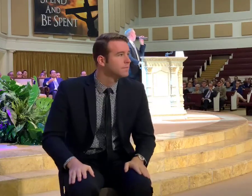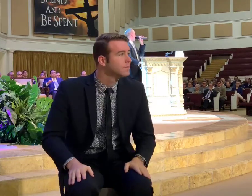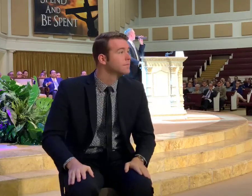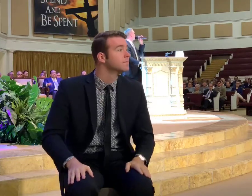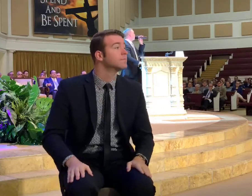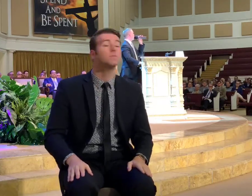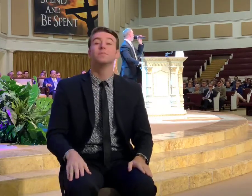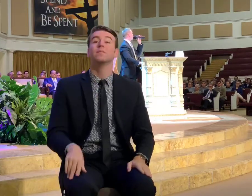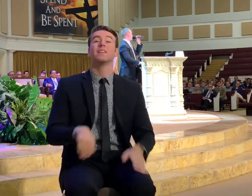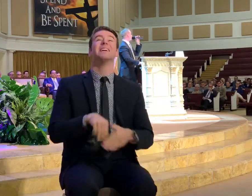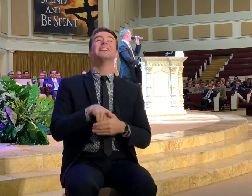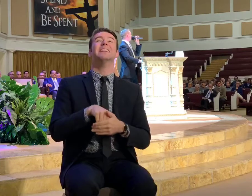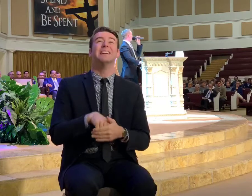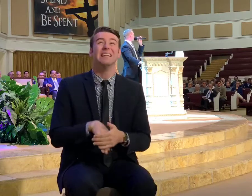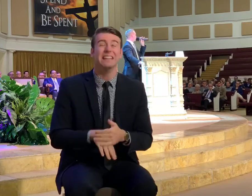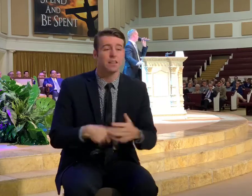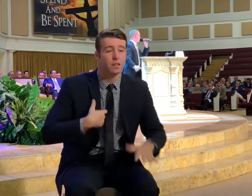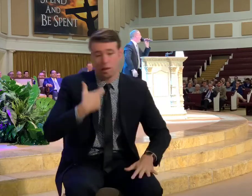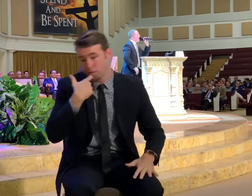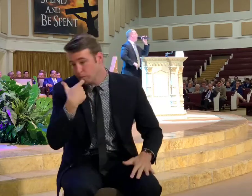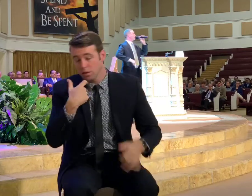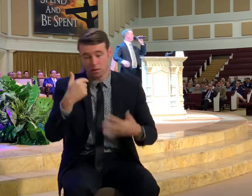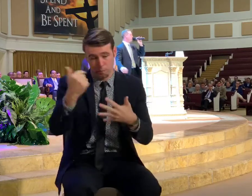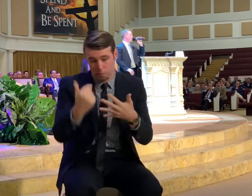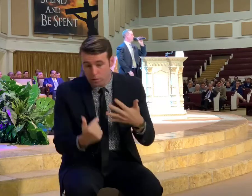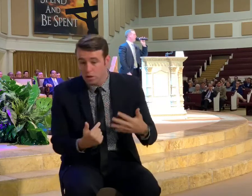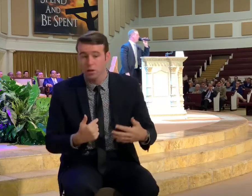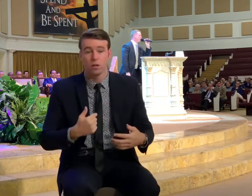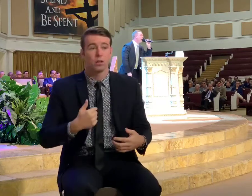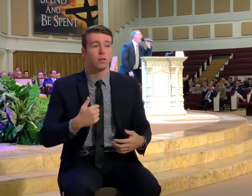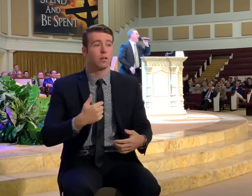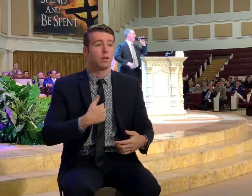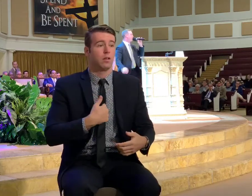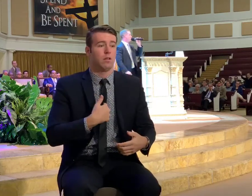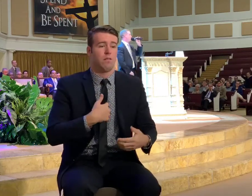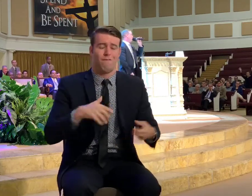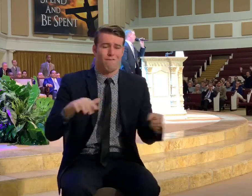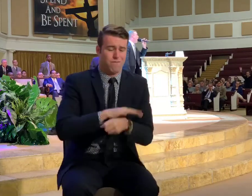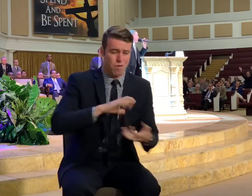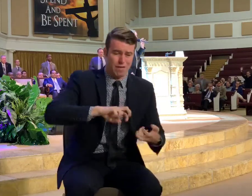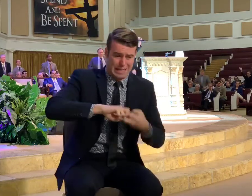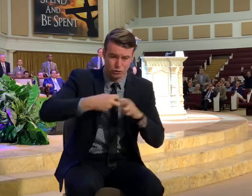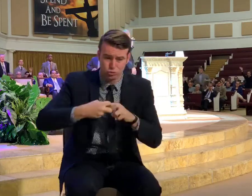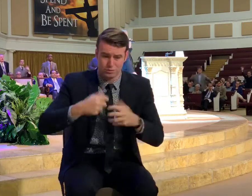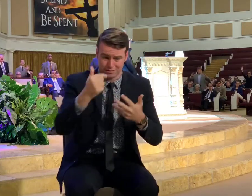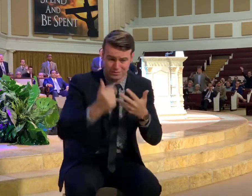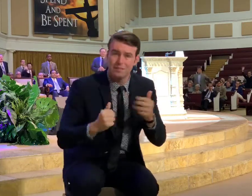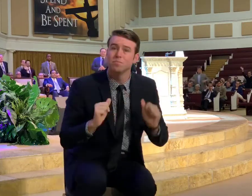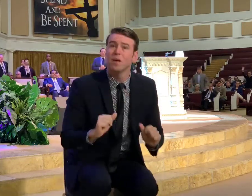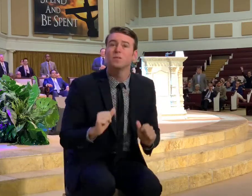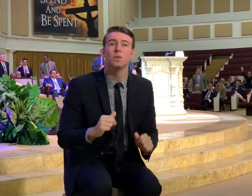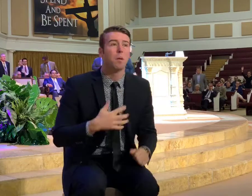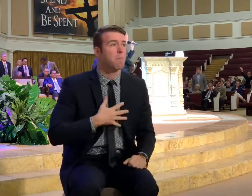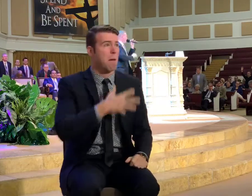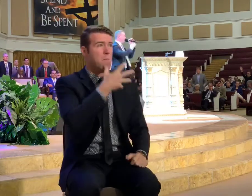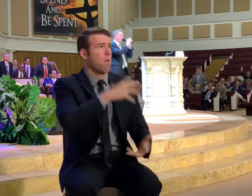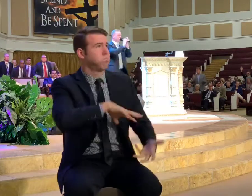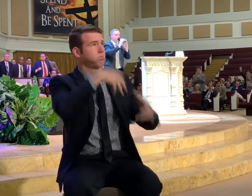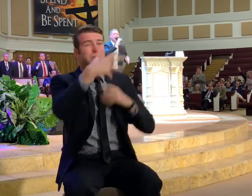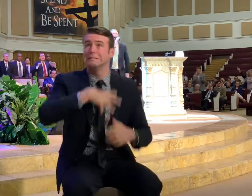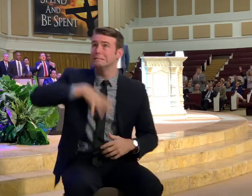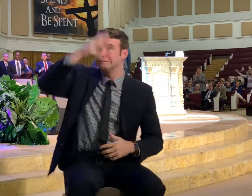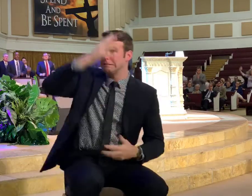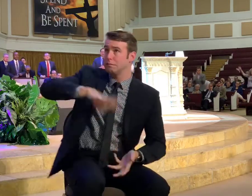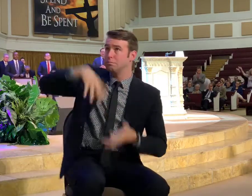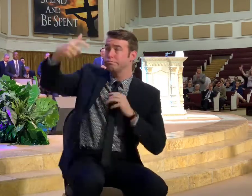You might have walked in with all sorts of addictions and compulsions and issues. You might have mommy issues and daddy